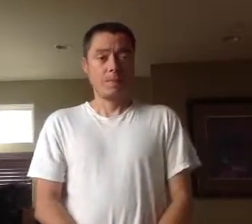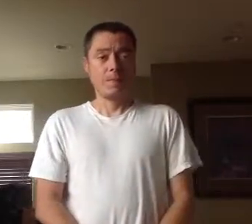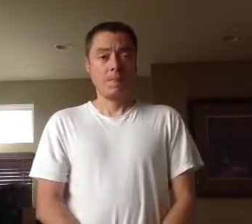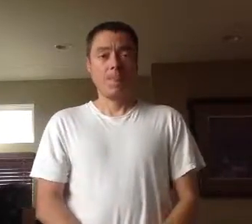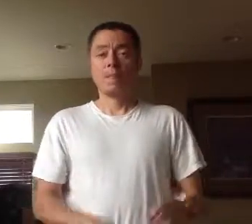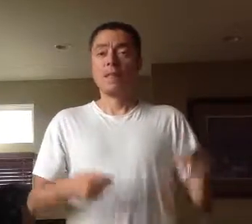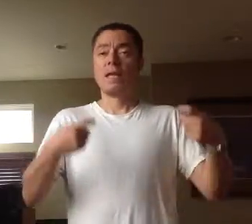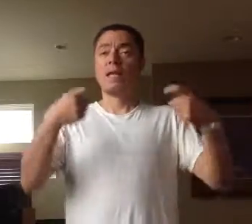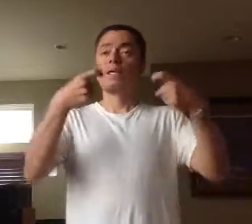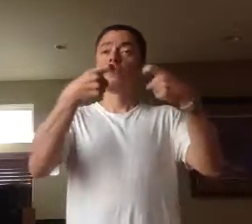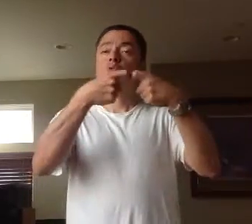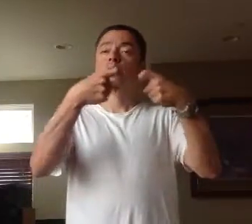Electricity.